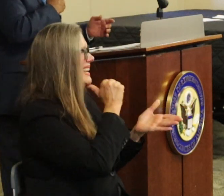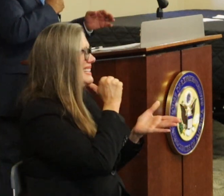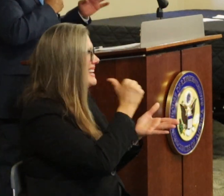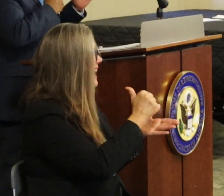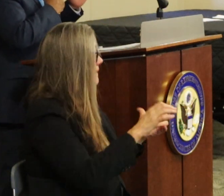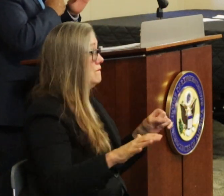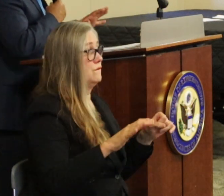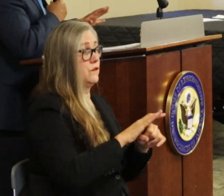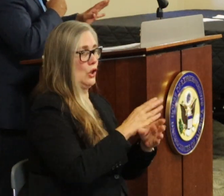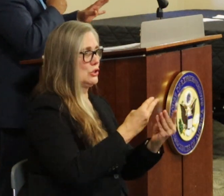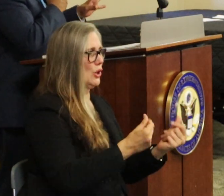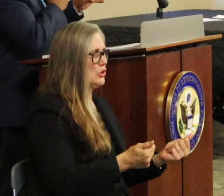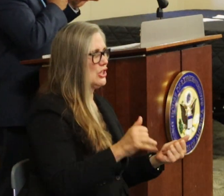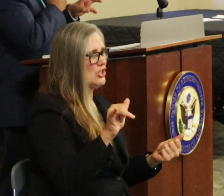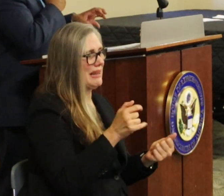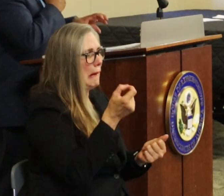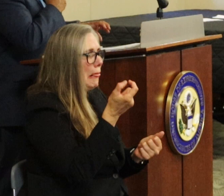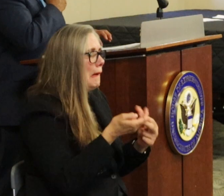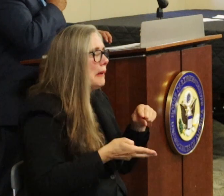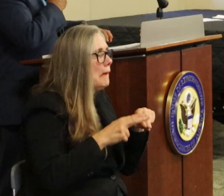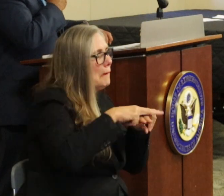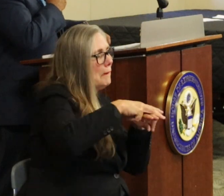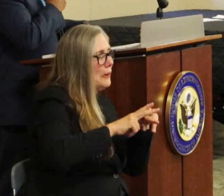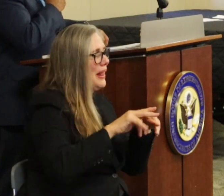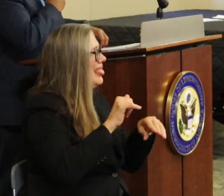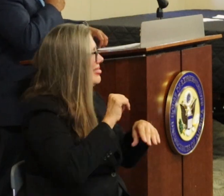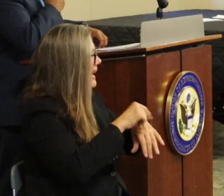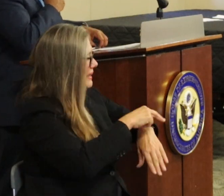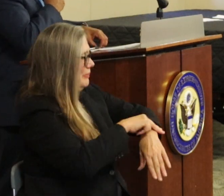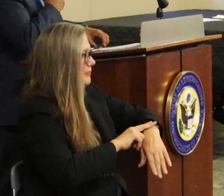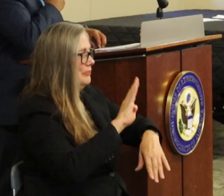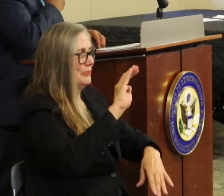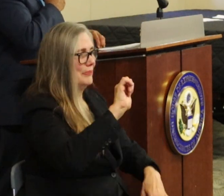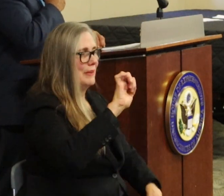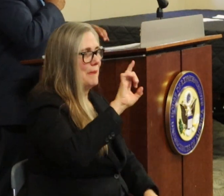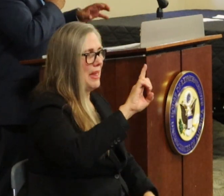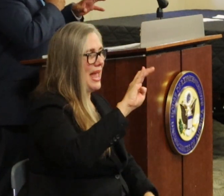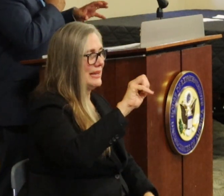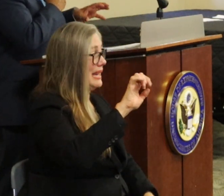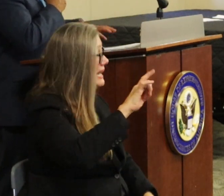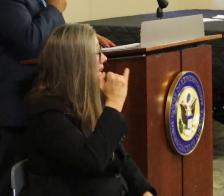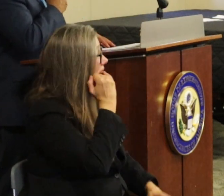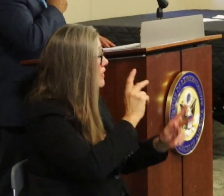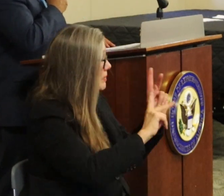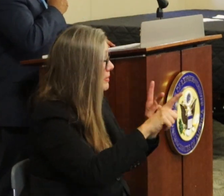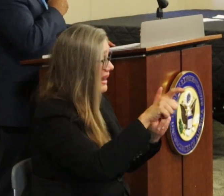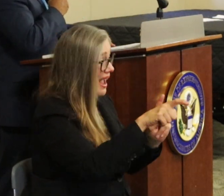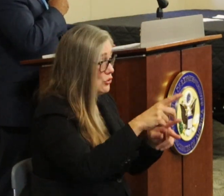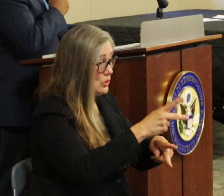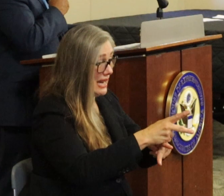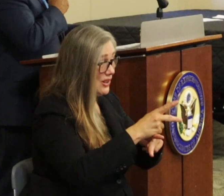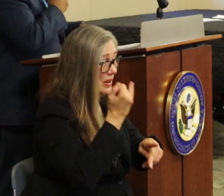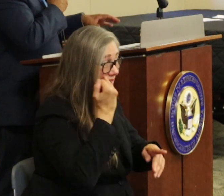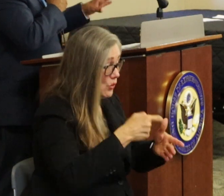solution. Personally, I think we need to find a way to make loans for people that do have to take loans, if